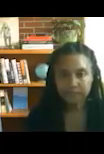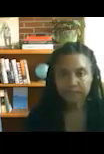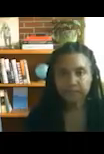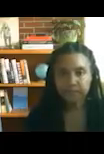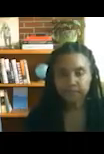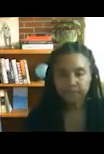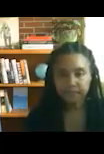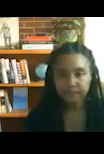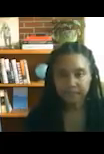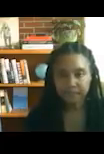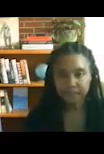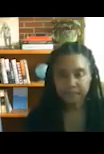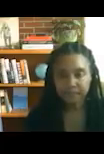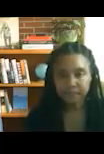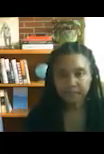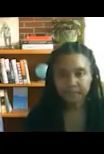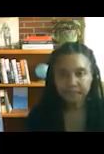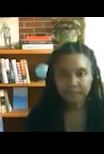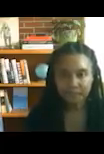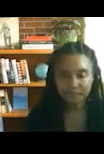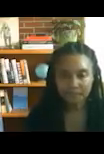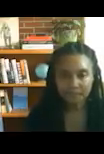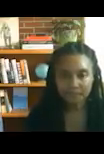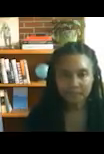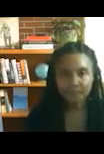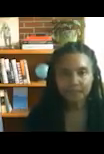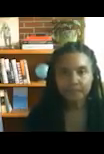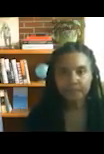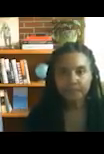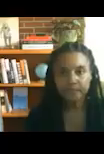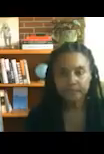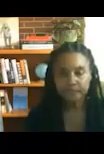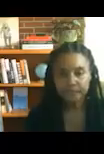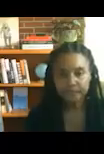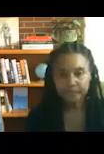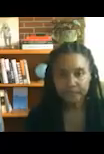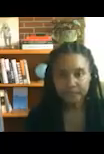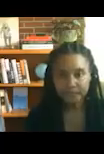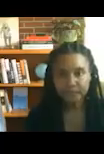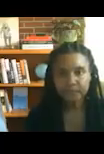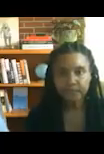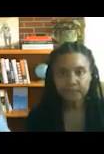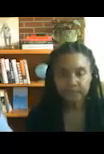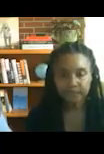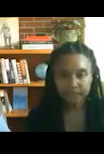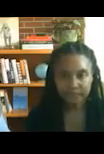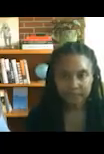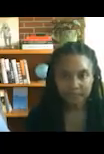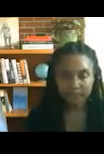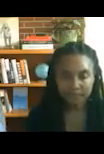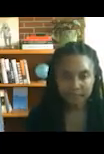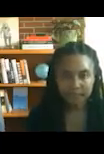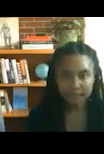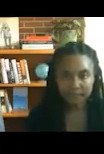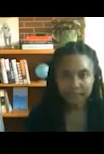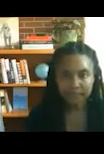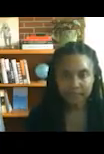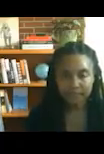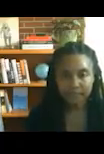intraverbal responding. Somebody asks a question, what do you throw? And the child says